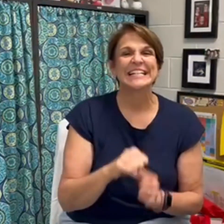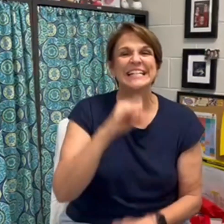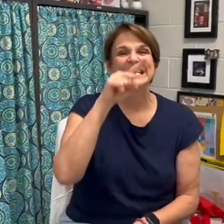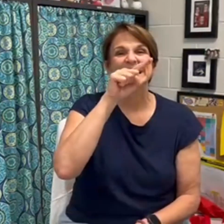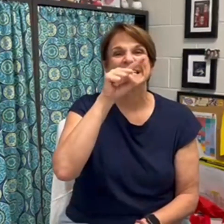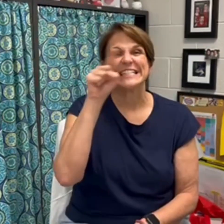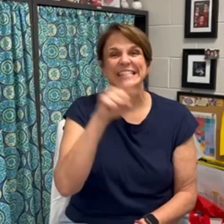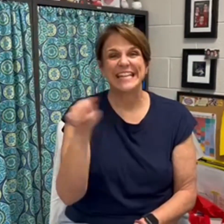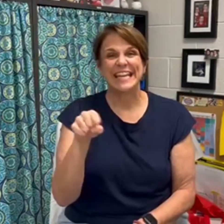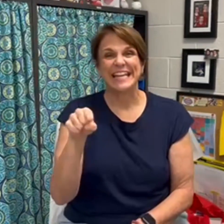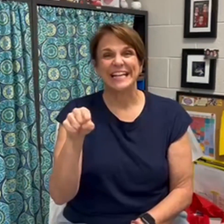Z,